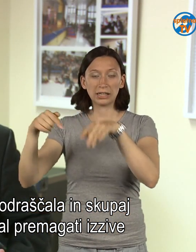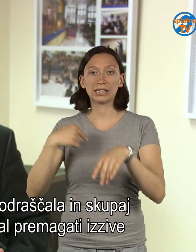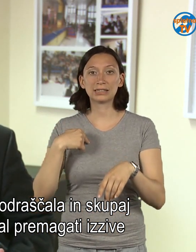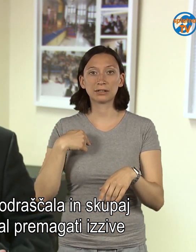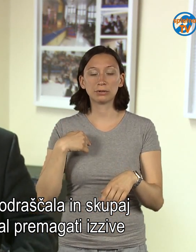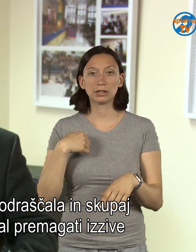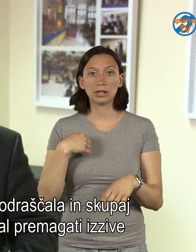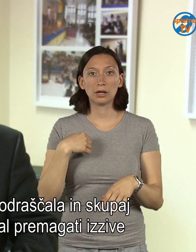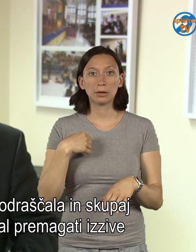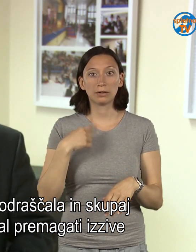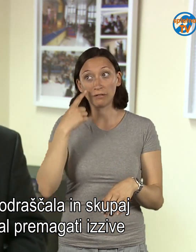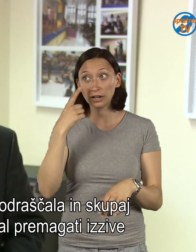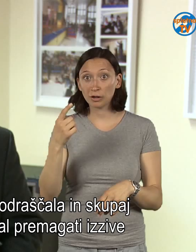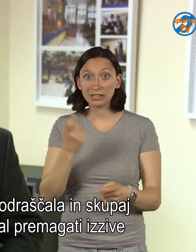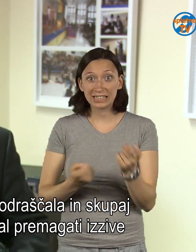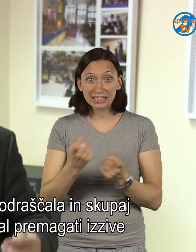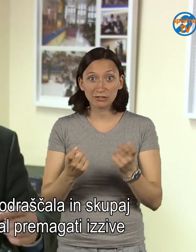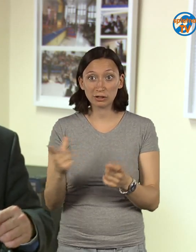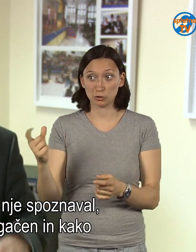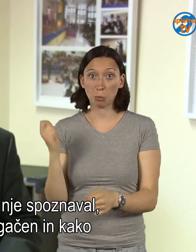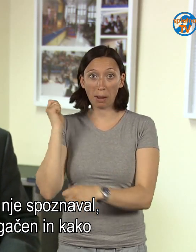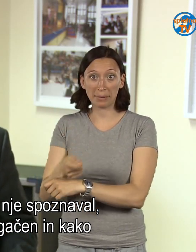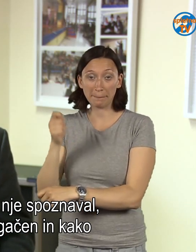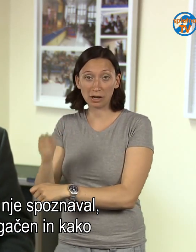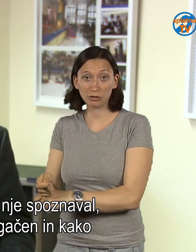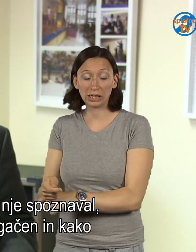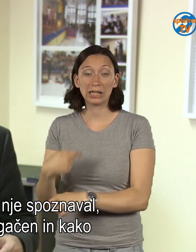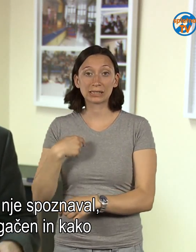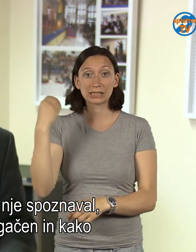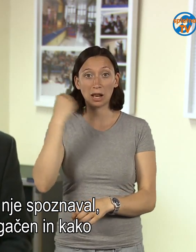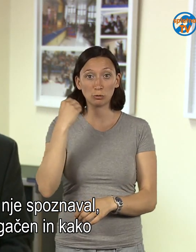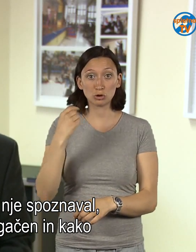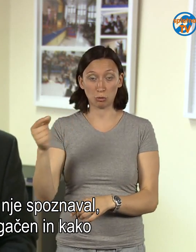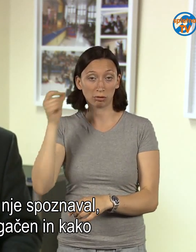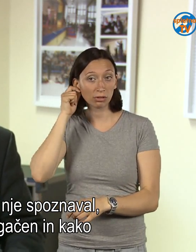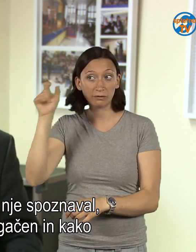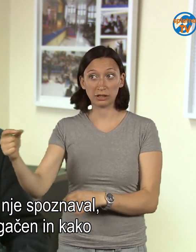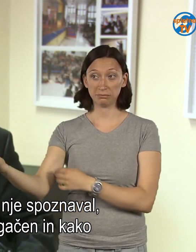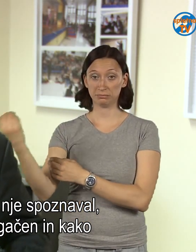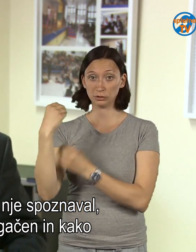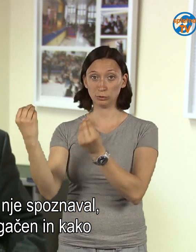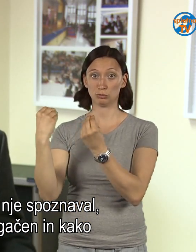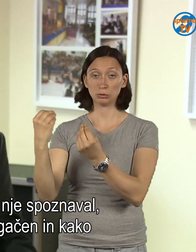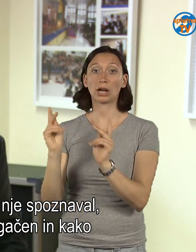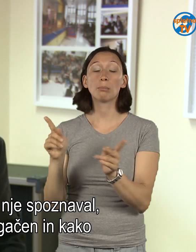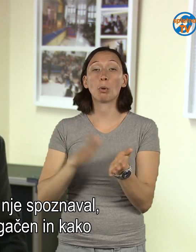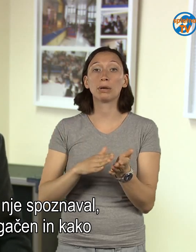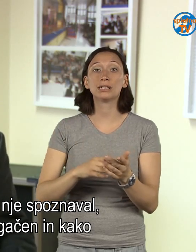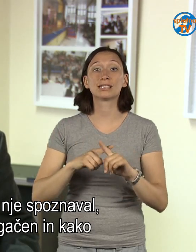I had to overcome challenges with her. So I learned with her what's to be different.